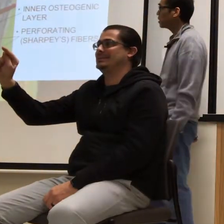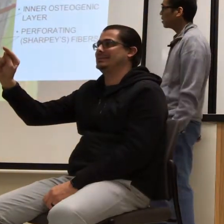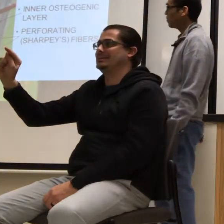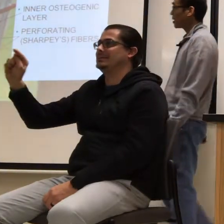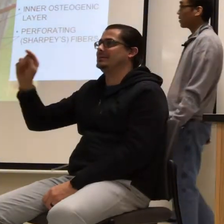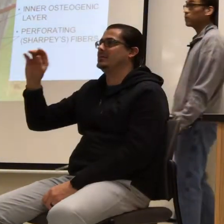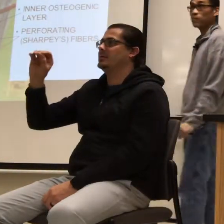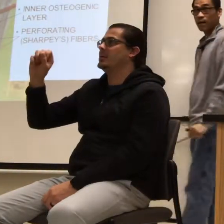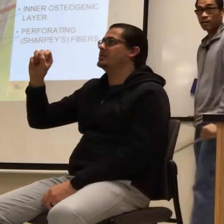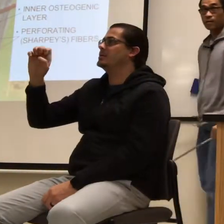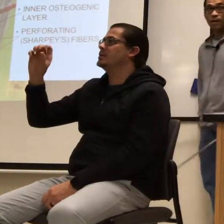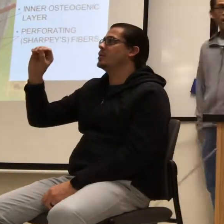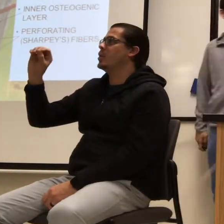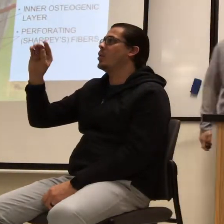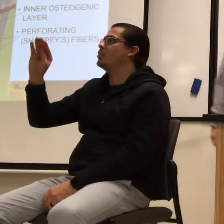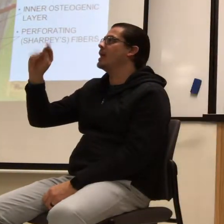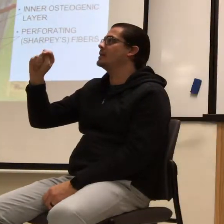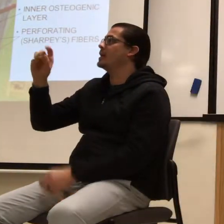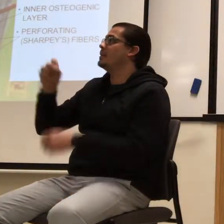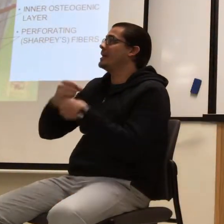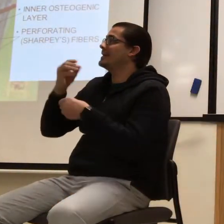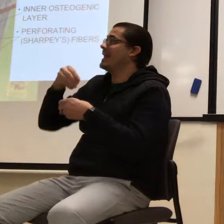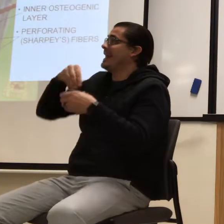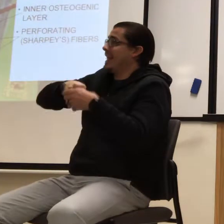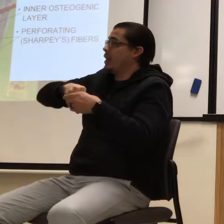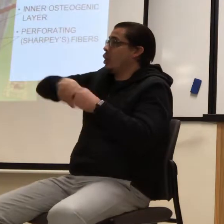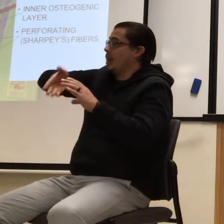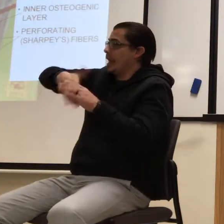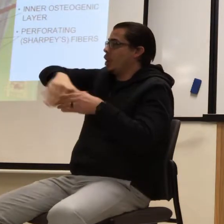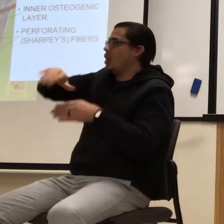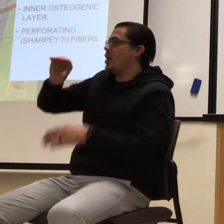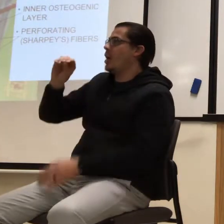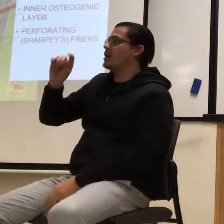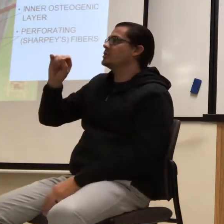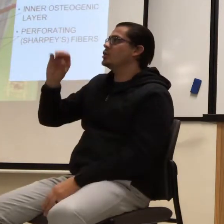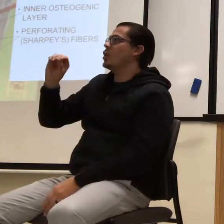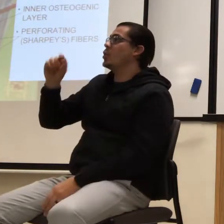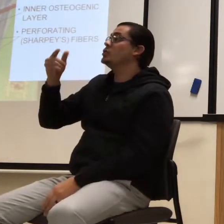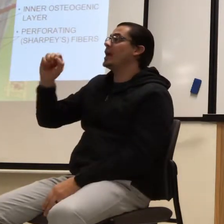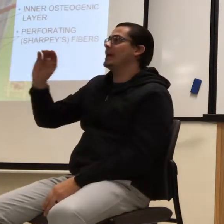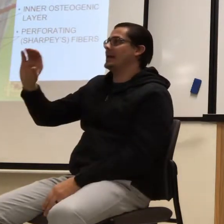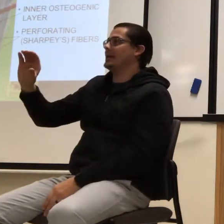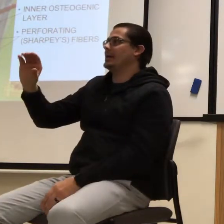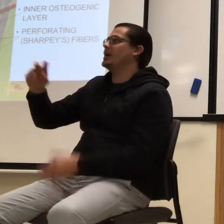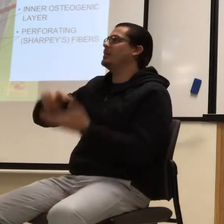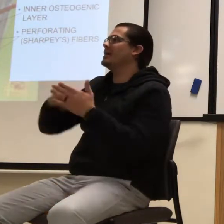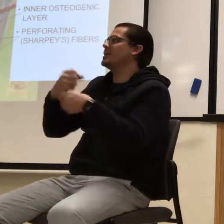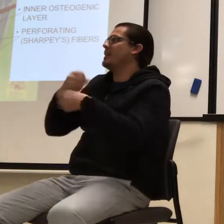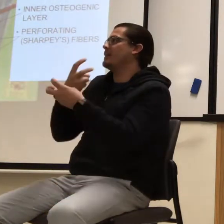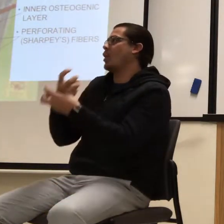Osteoblasts make the inner layer osteogenic. That means it can make bone.